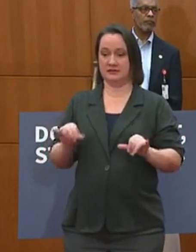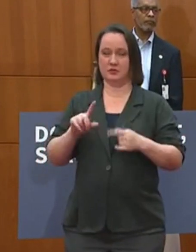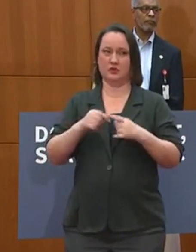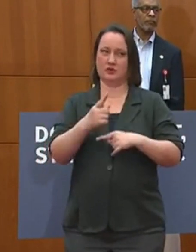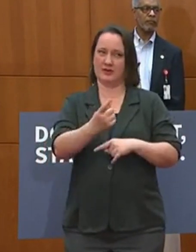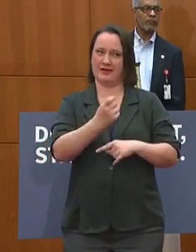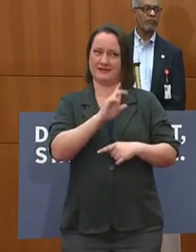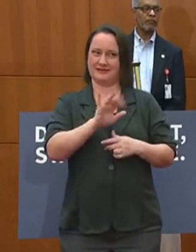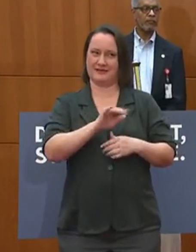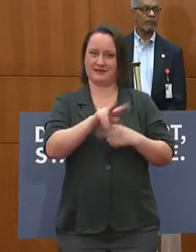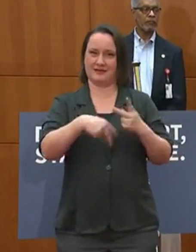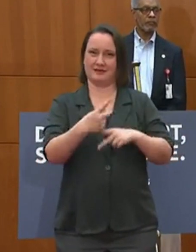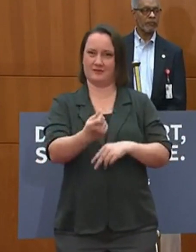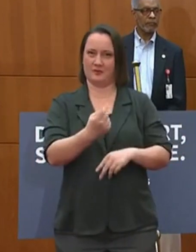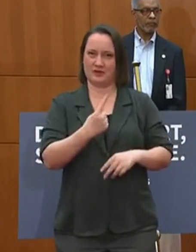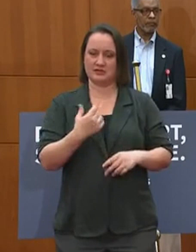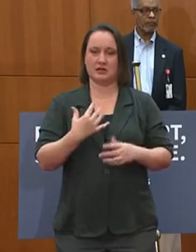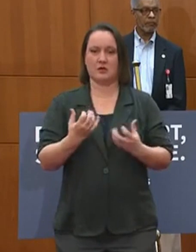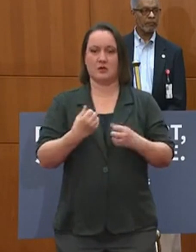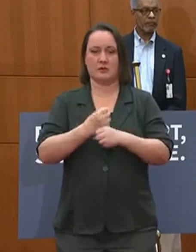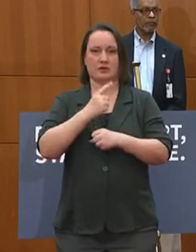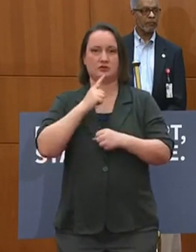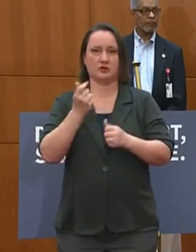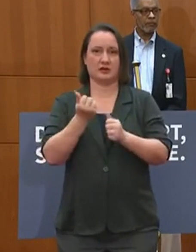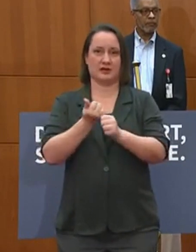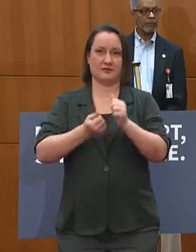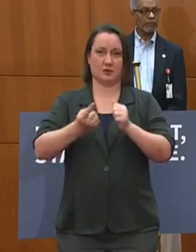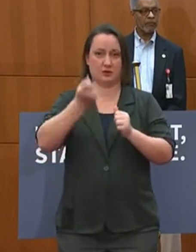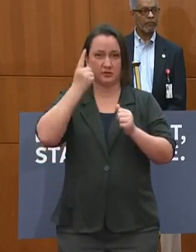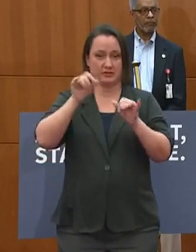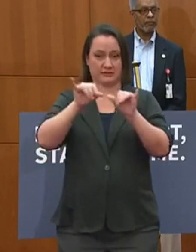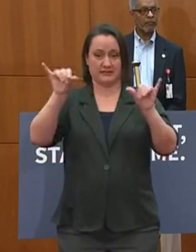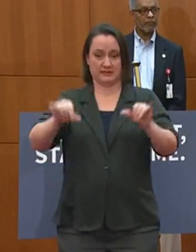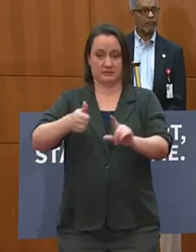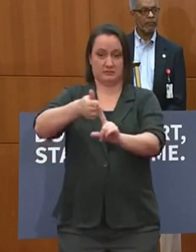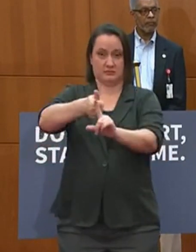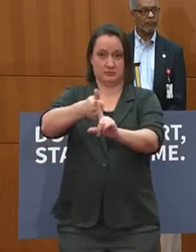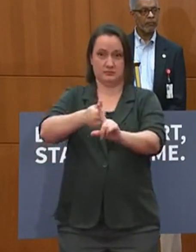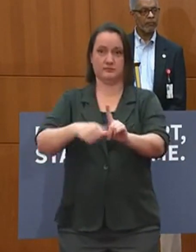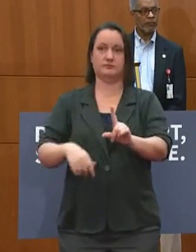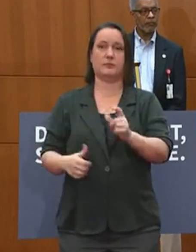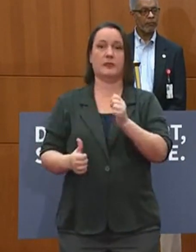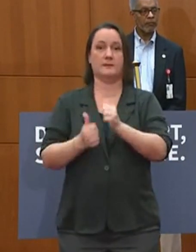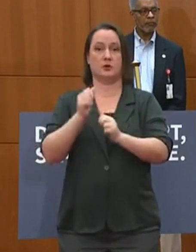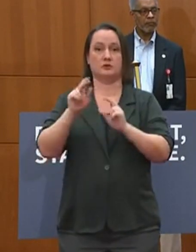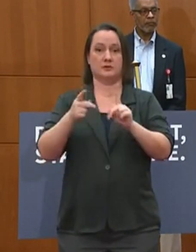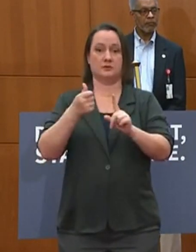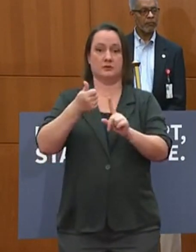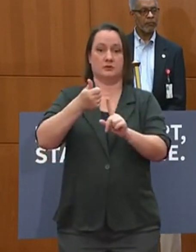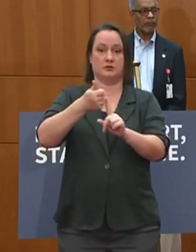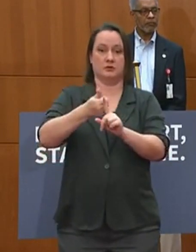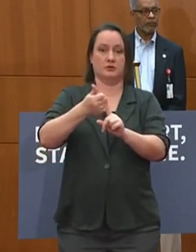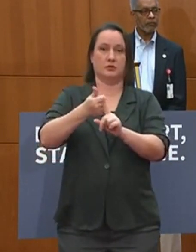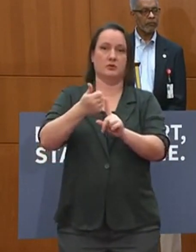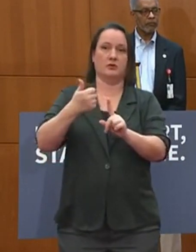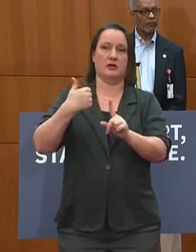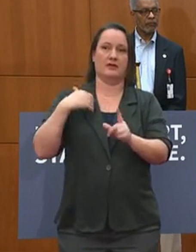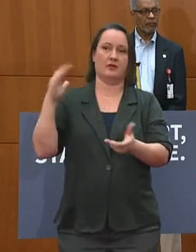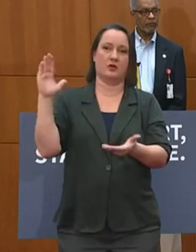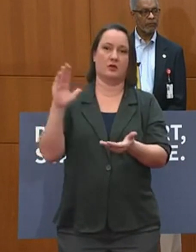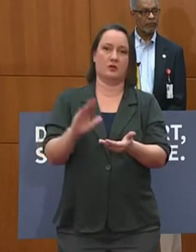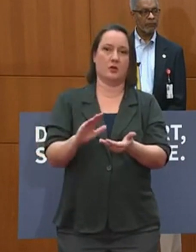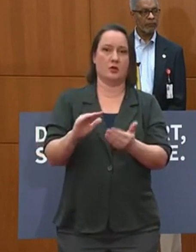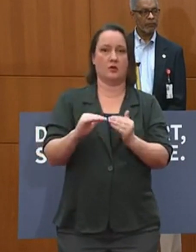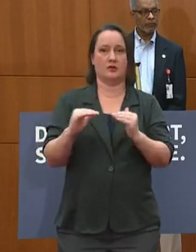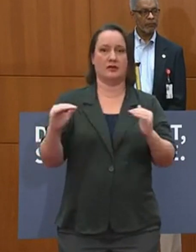you have, I want to make sure that everybody understands the system. Most in those who are transient or have low-level